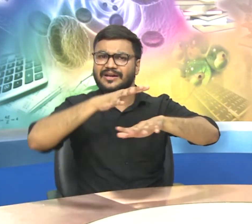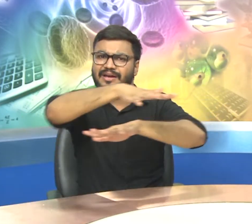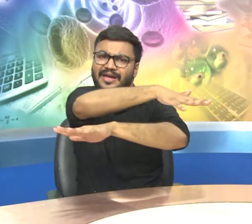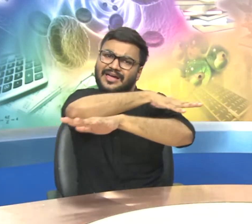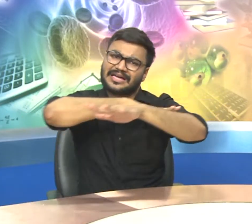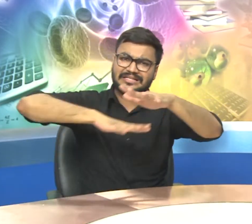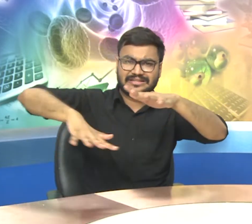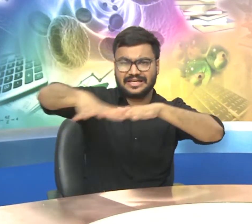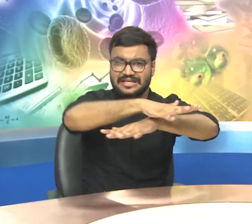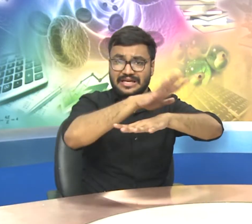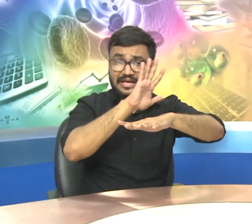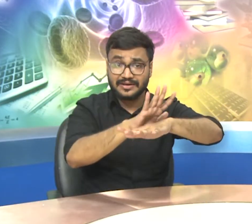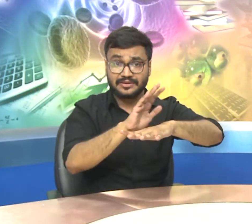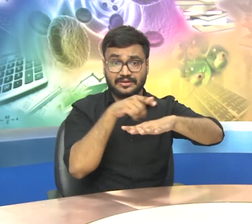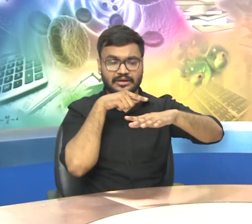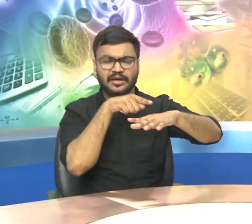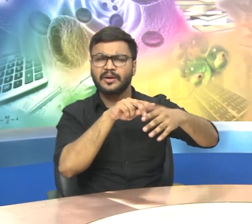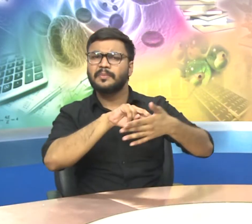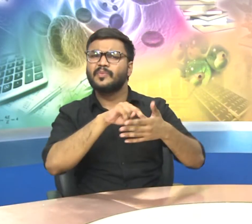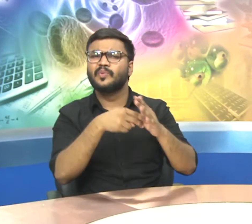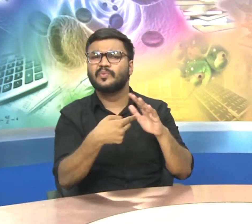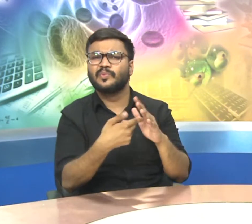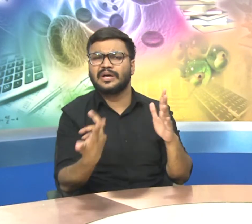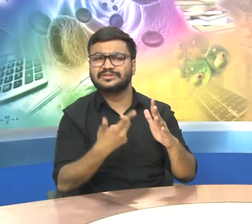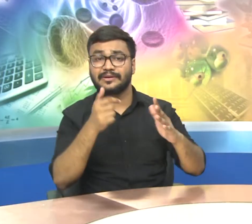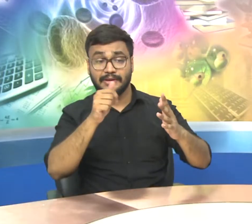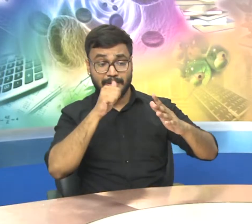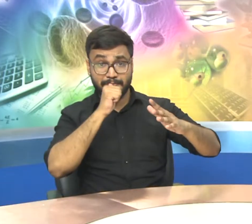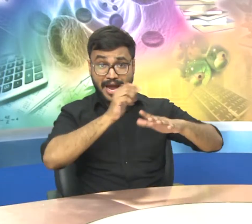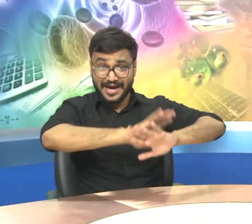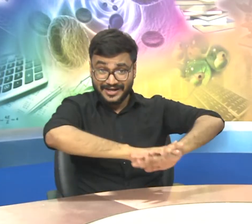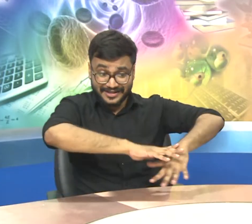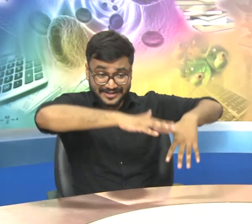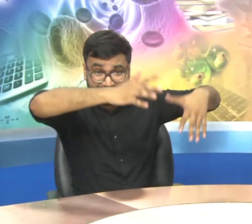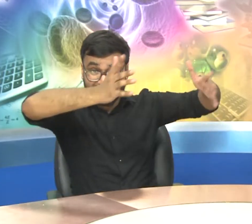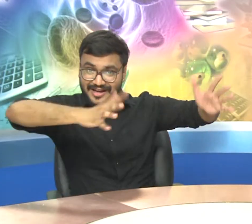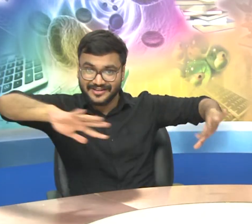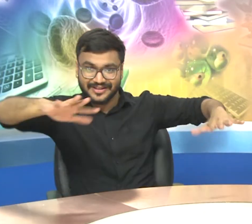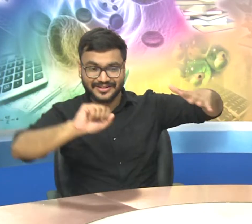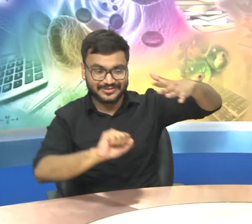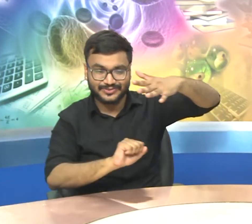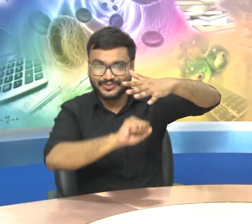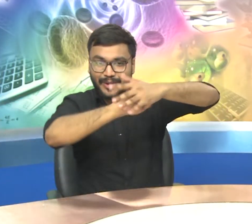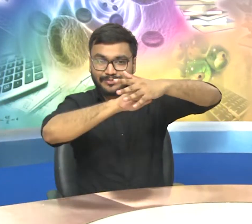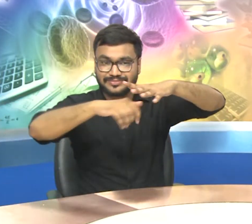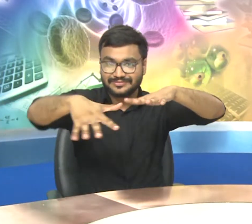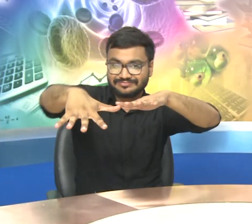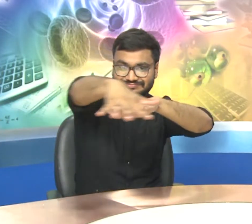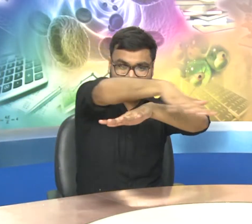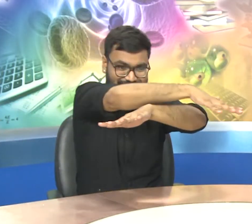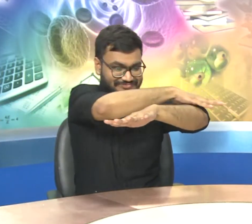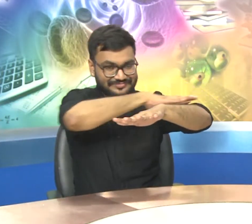Floating microorganisms and plants is called